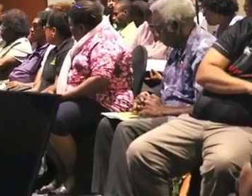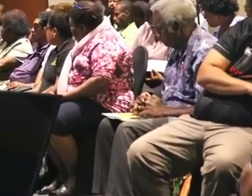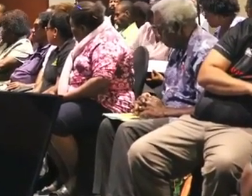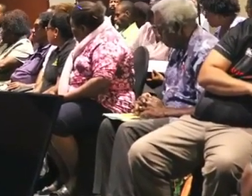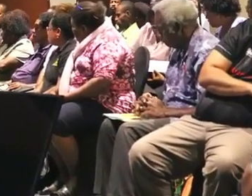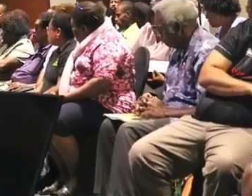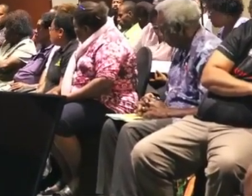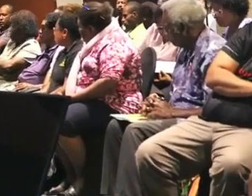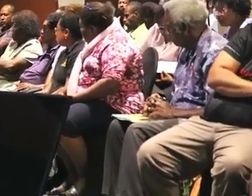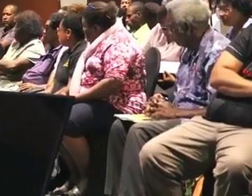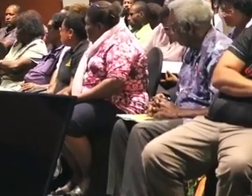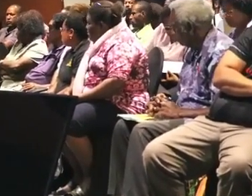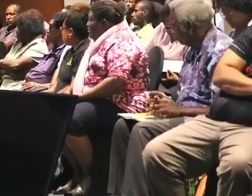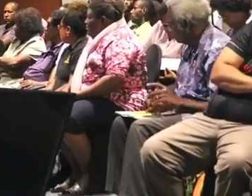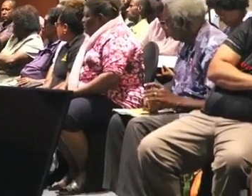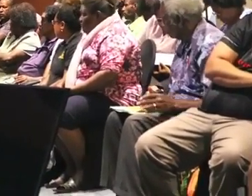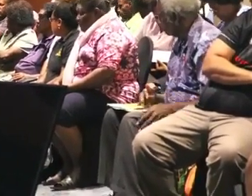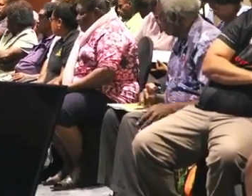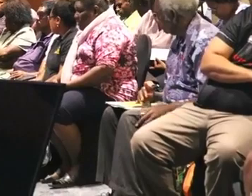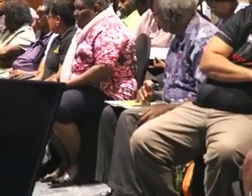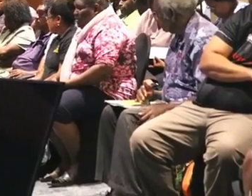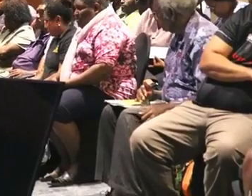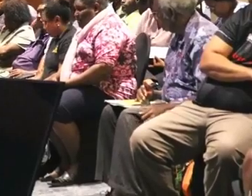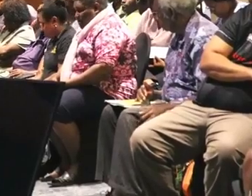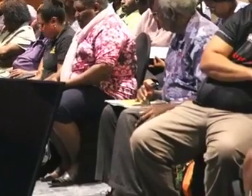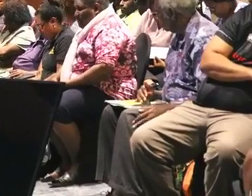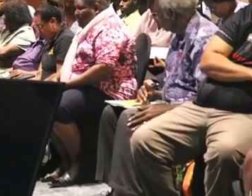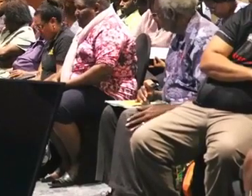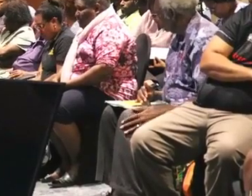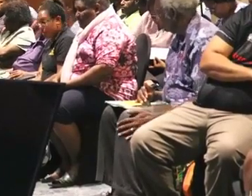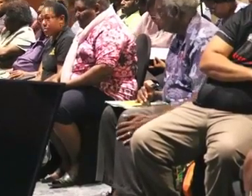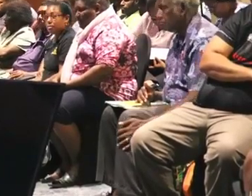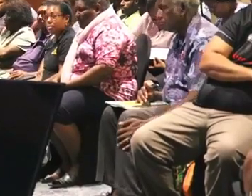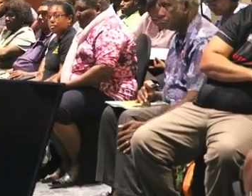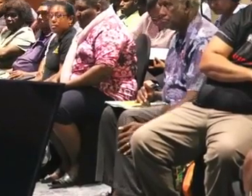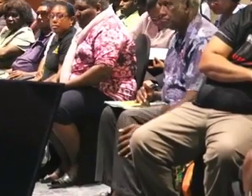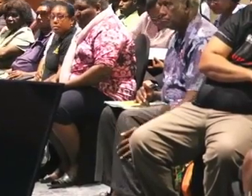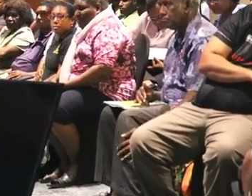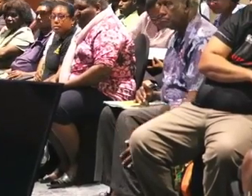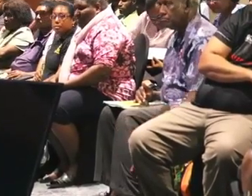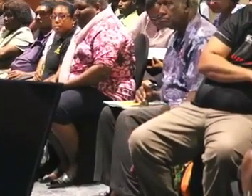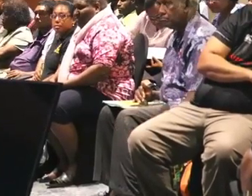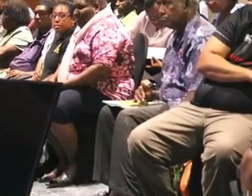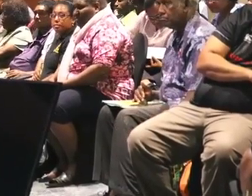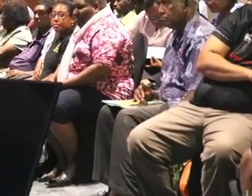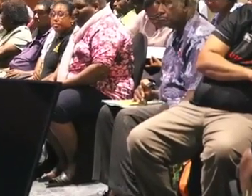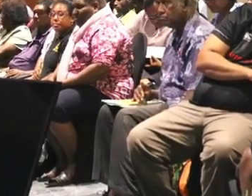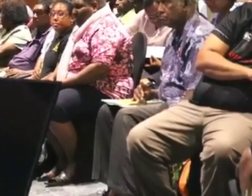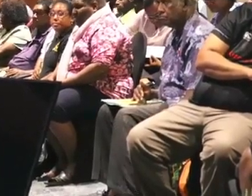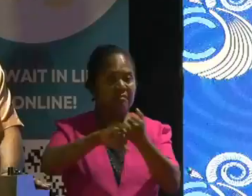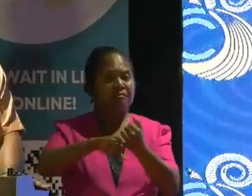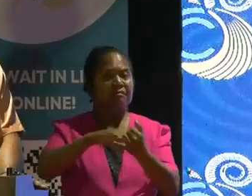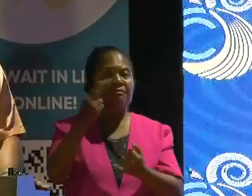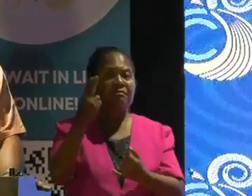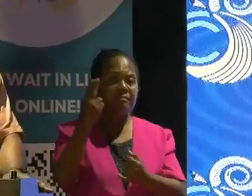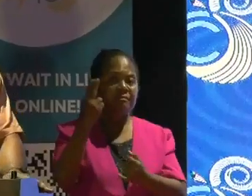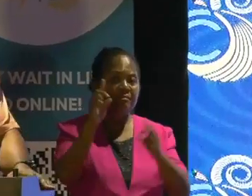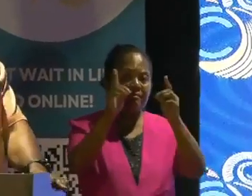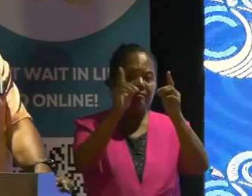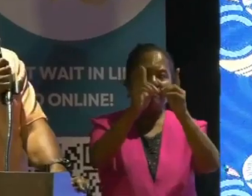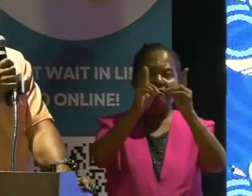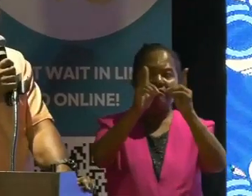to load the monthly. Yes. I went through the S2 form, the